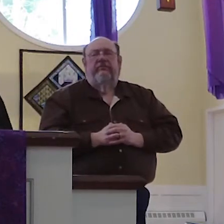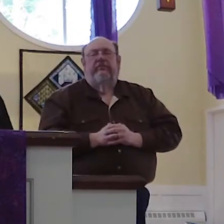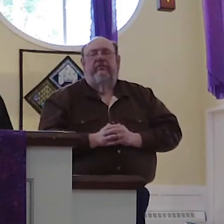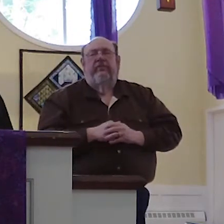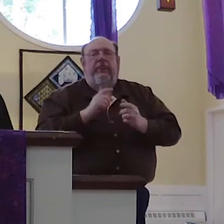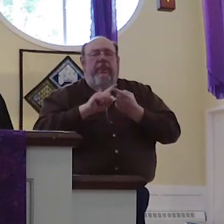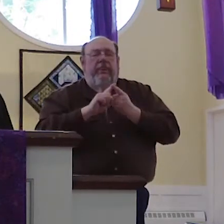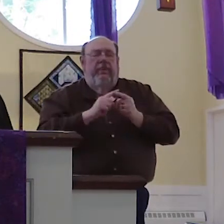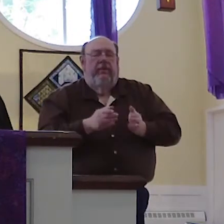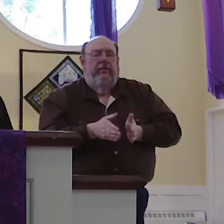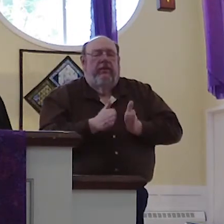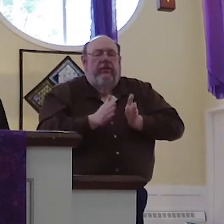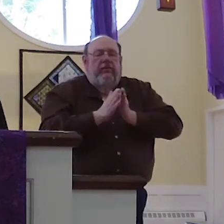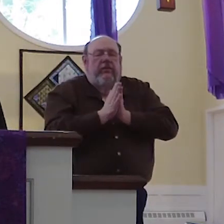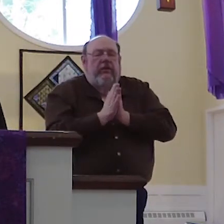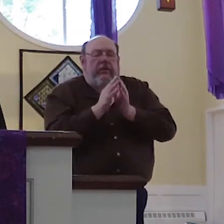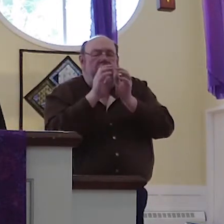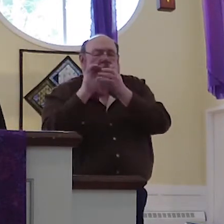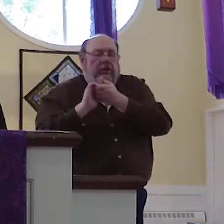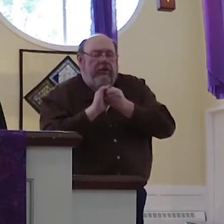Friends, let us pray together.